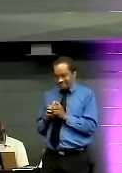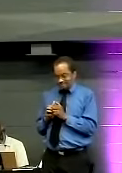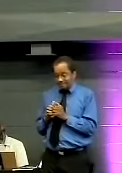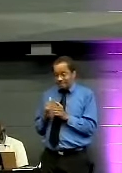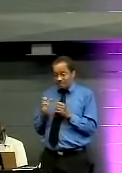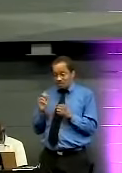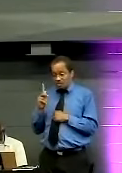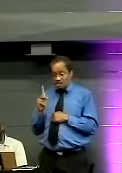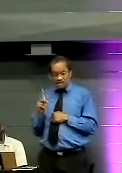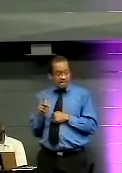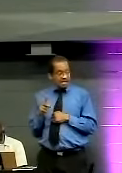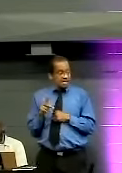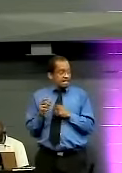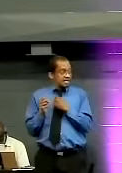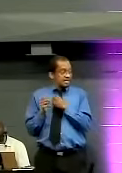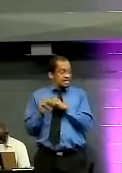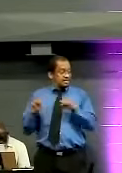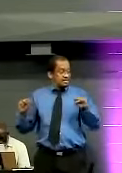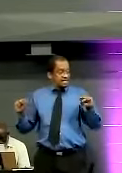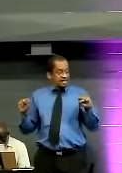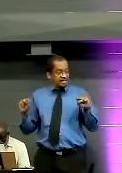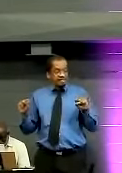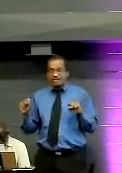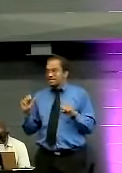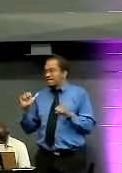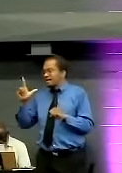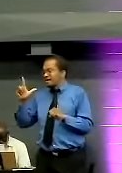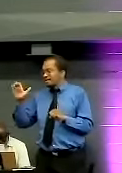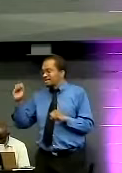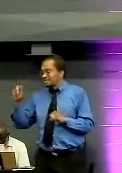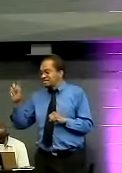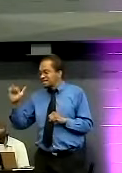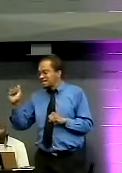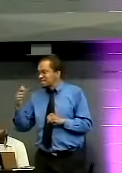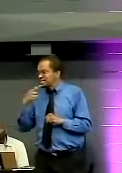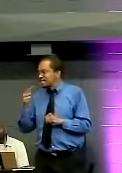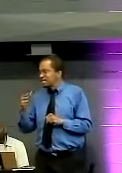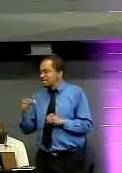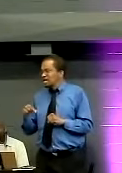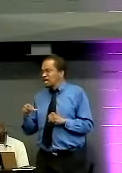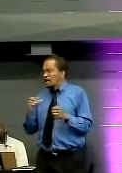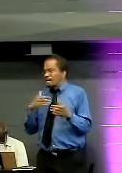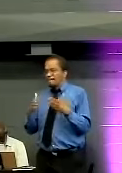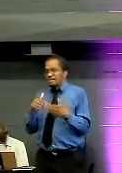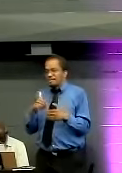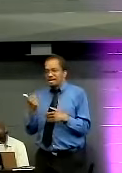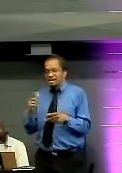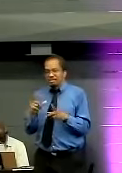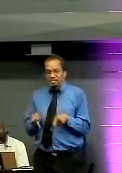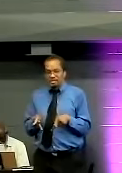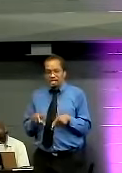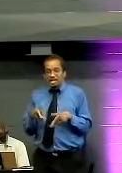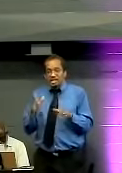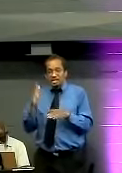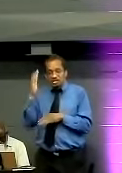All right, Latia said, save. Is that Latia or is that somebody in Latia's house using Latia's device? Just let us